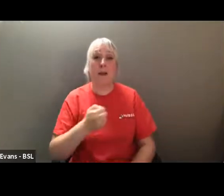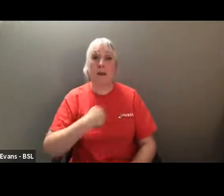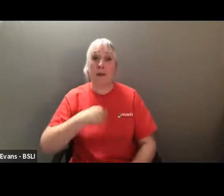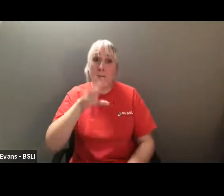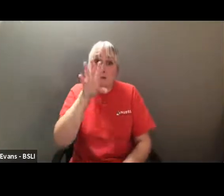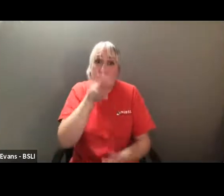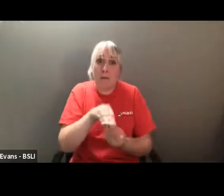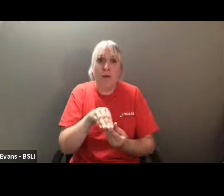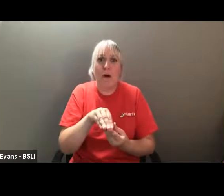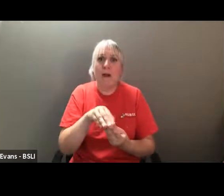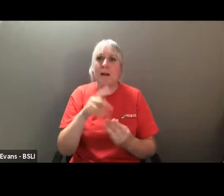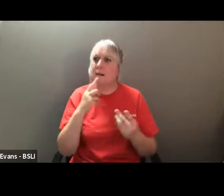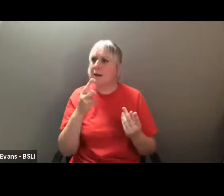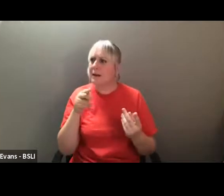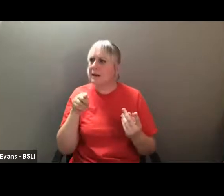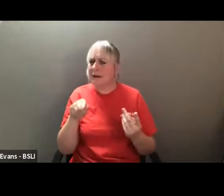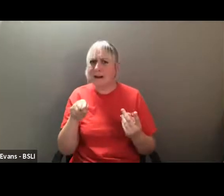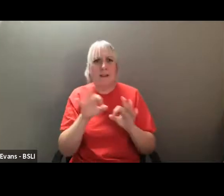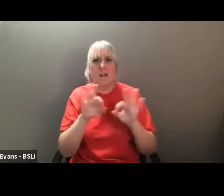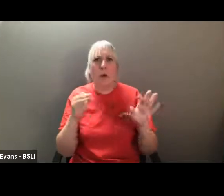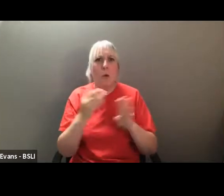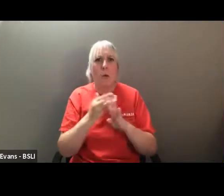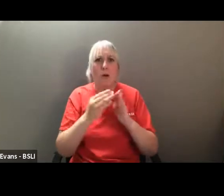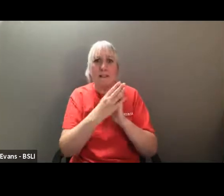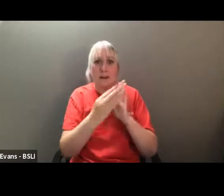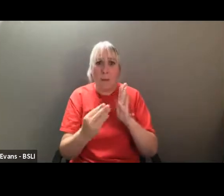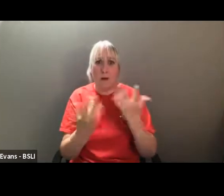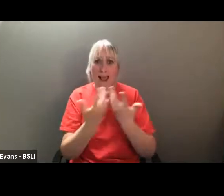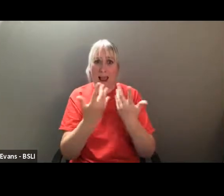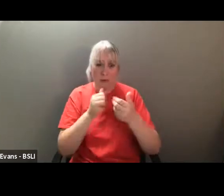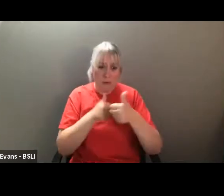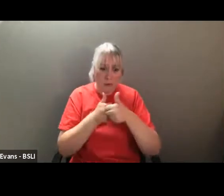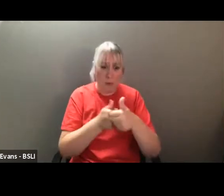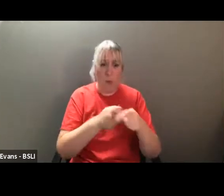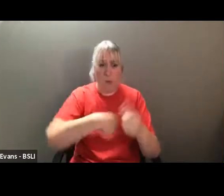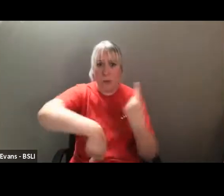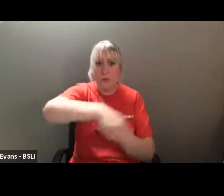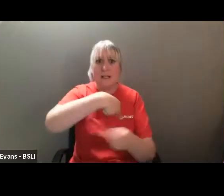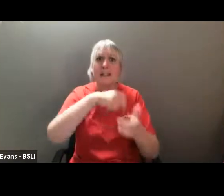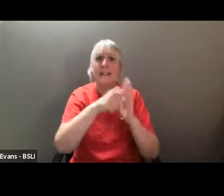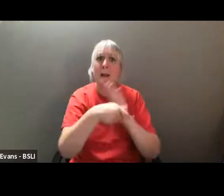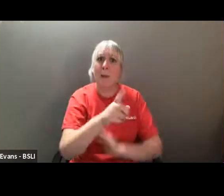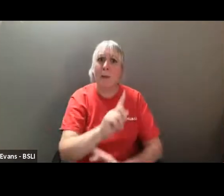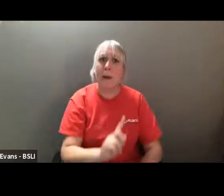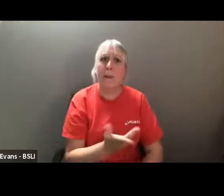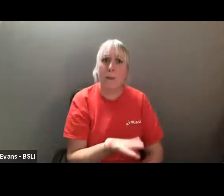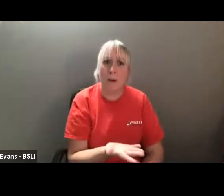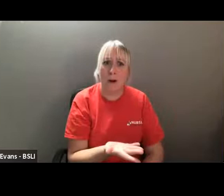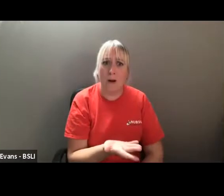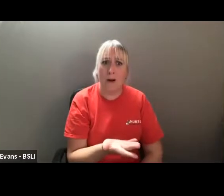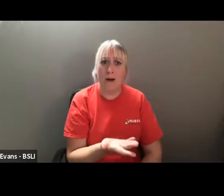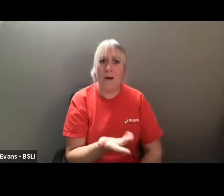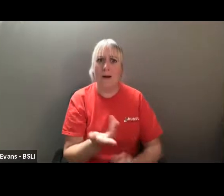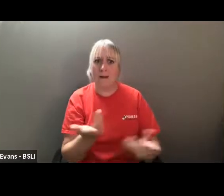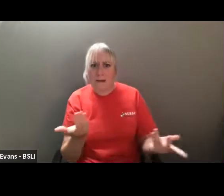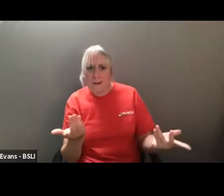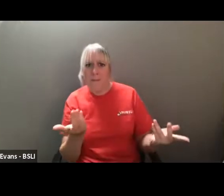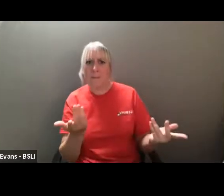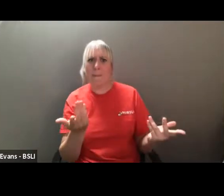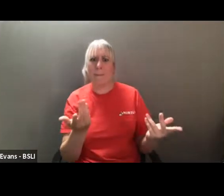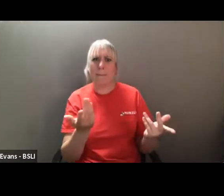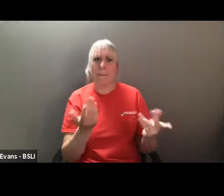any worked example of how it will support the world's largest minority? Is that the price we're willing to pay for no eligibility